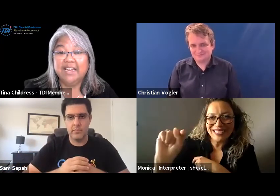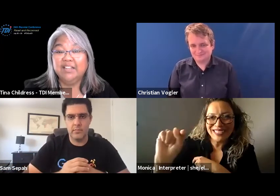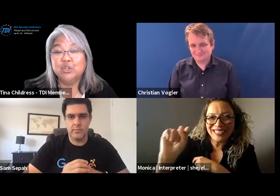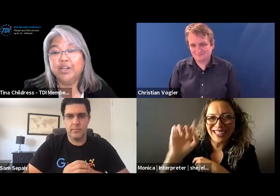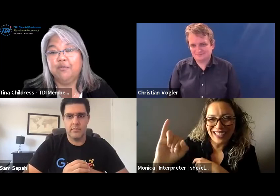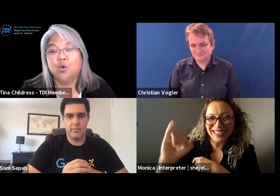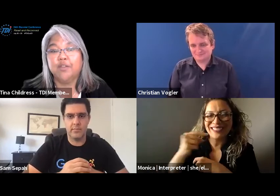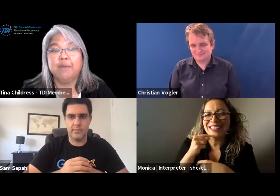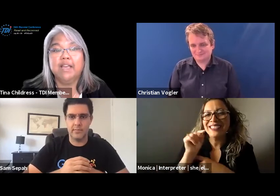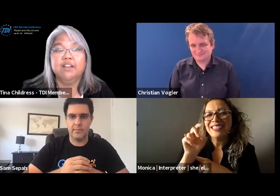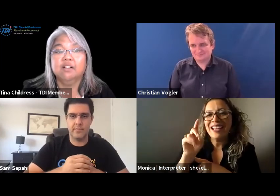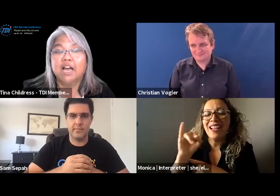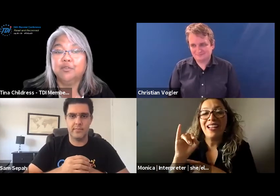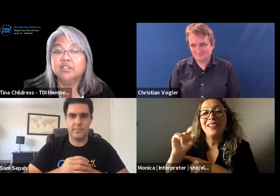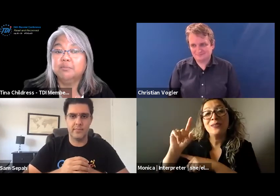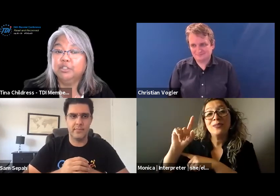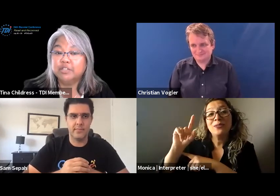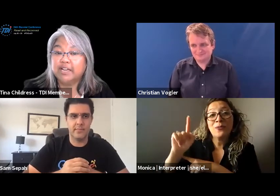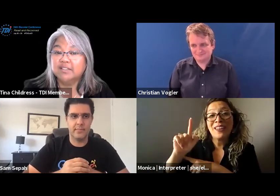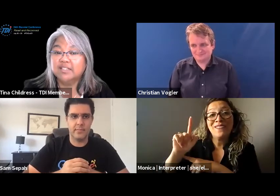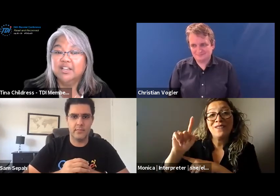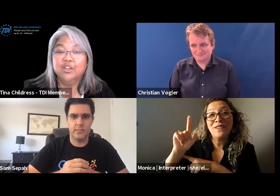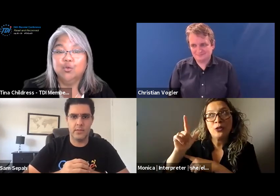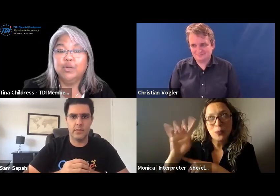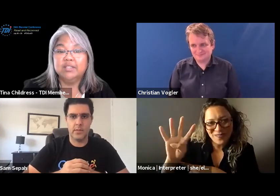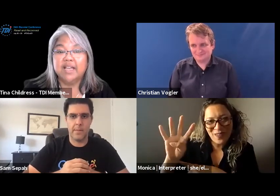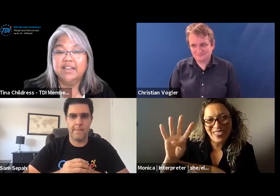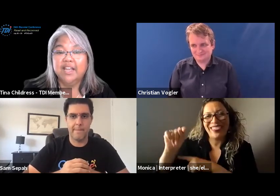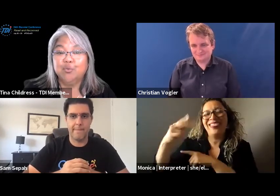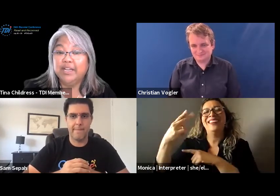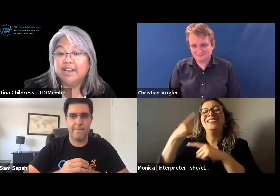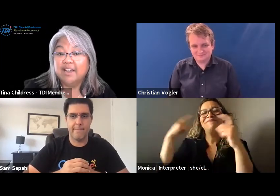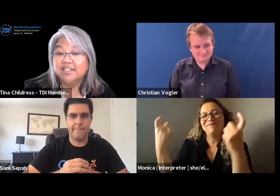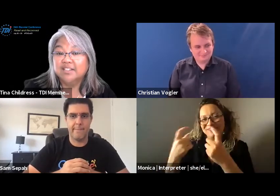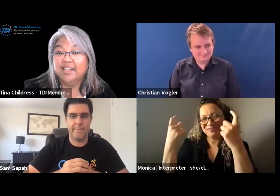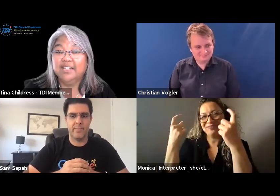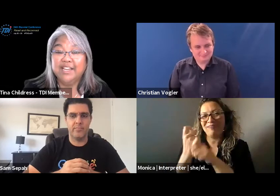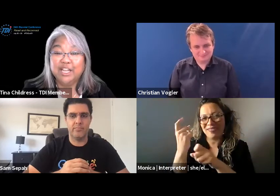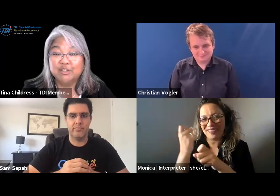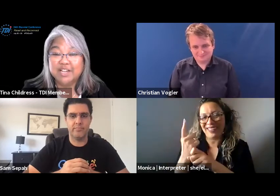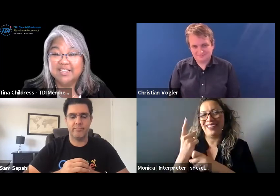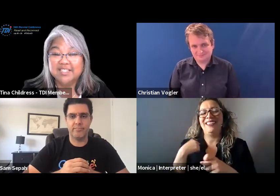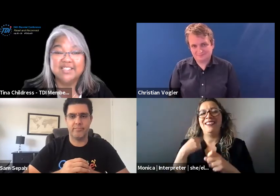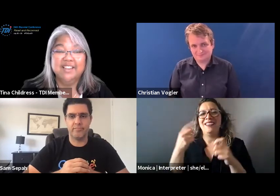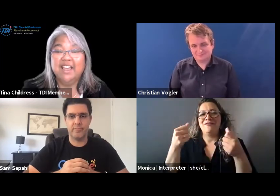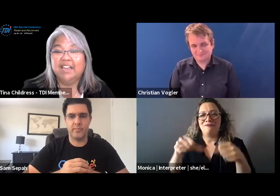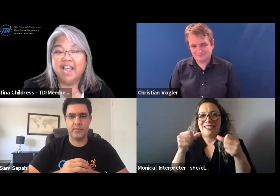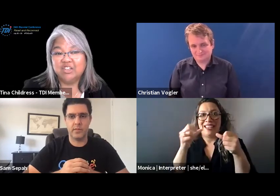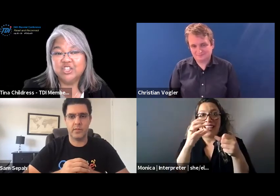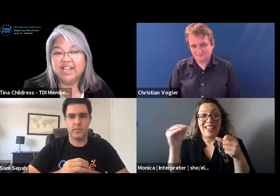TDI 24th Biennial Conference in blue text, Reset and Reconnect in light yellow text, and